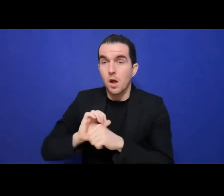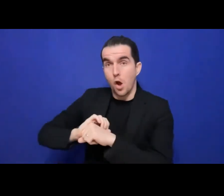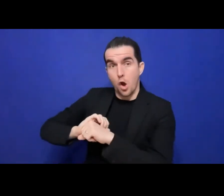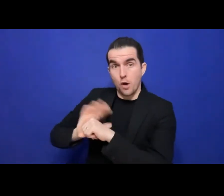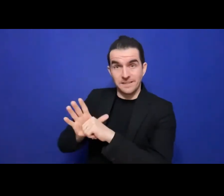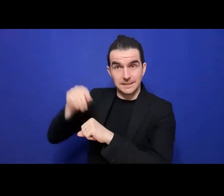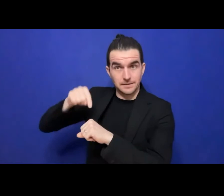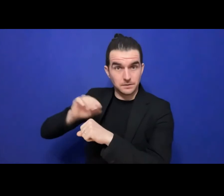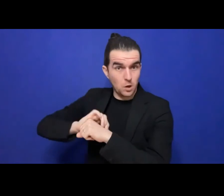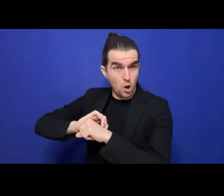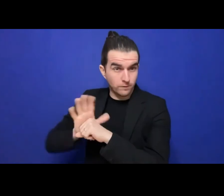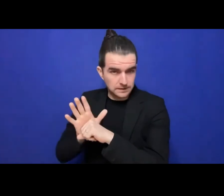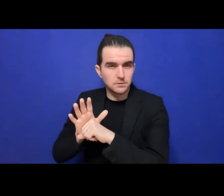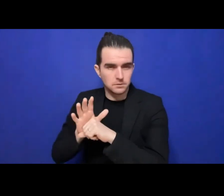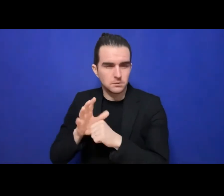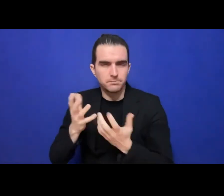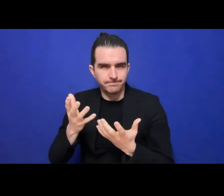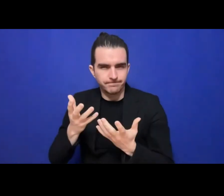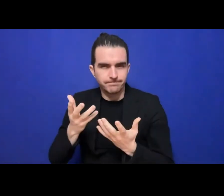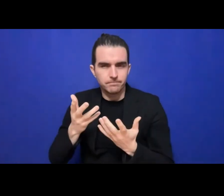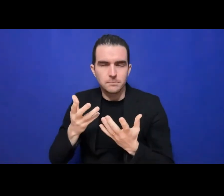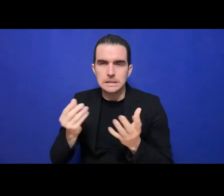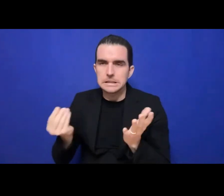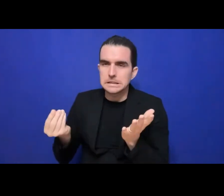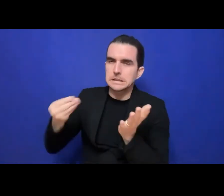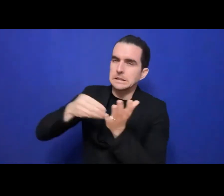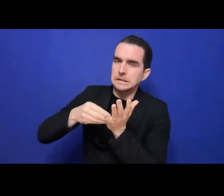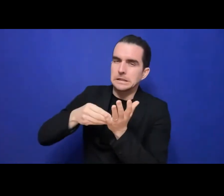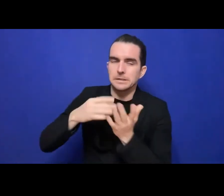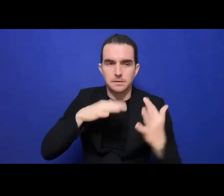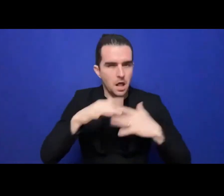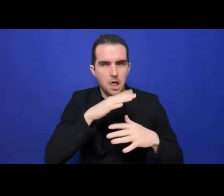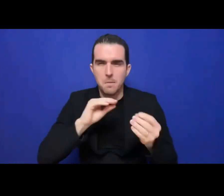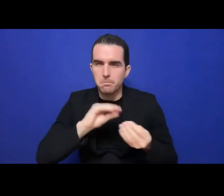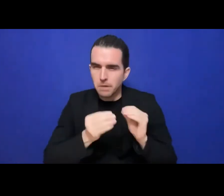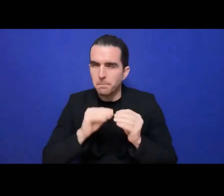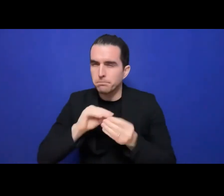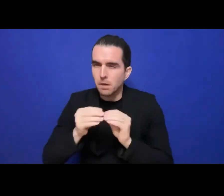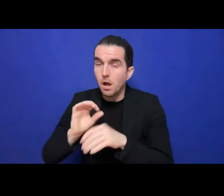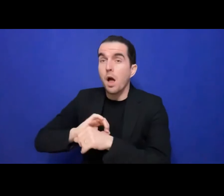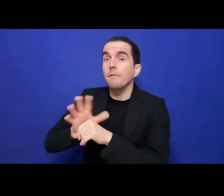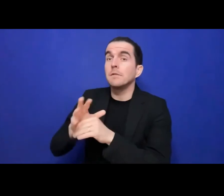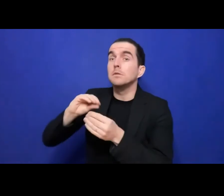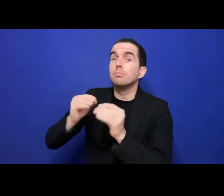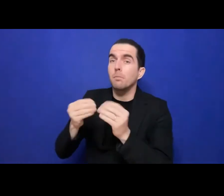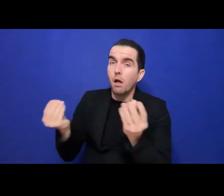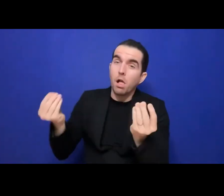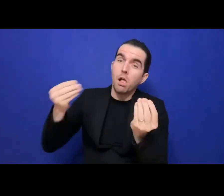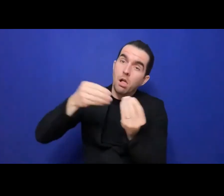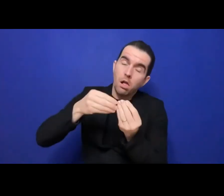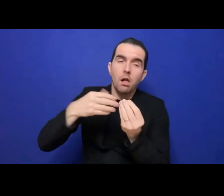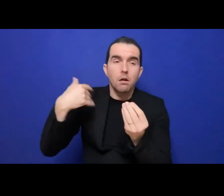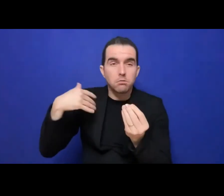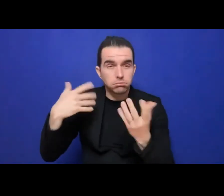other key groups like people infected and affected by HIV and AIDS, especially in low